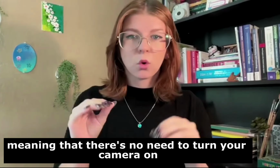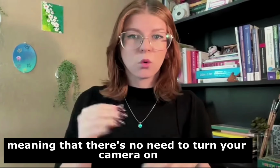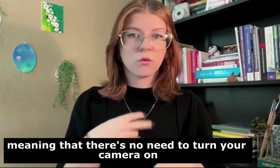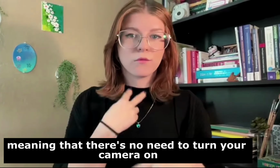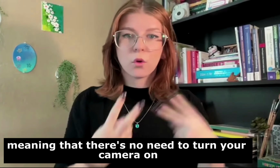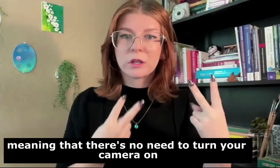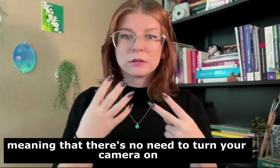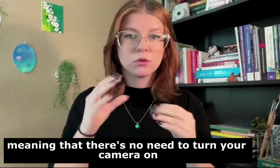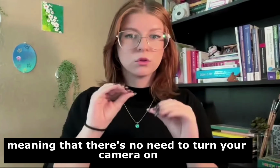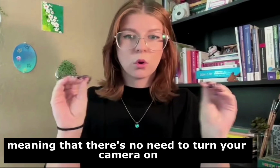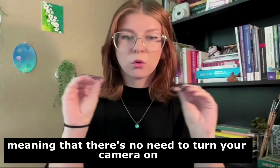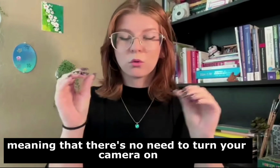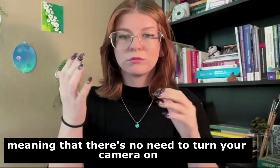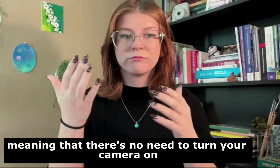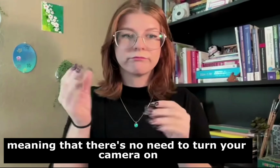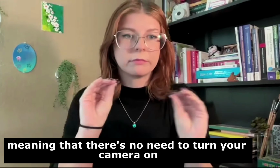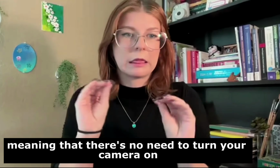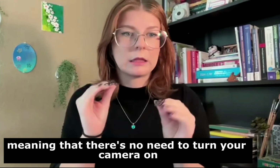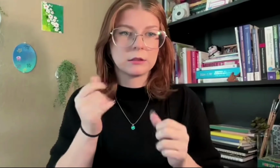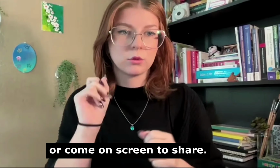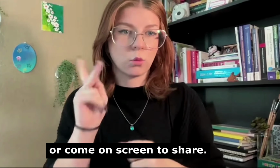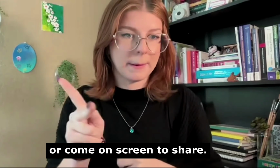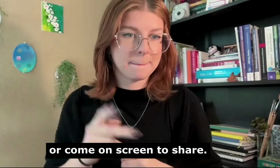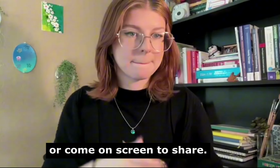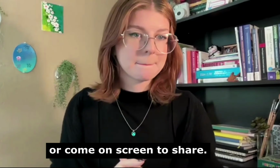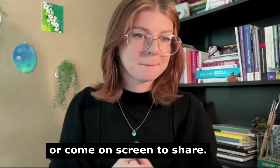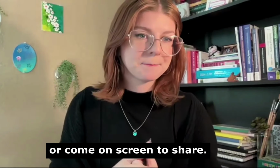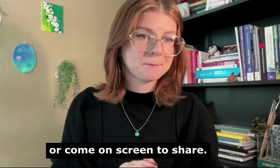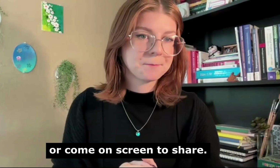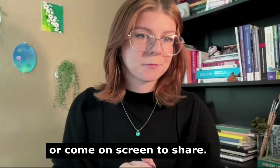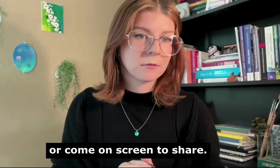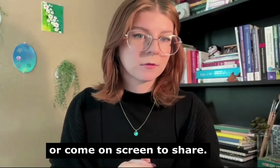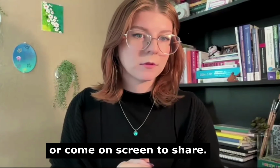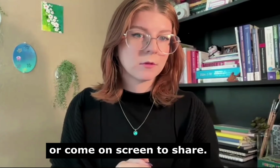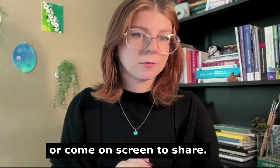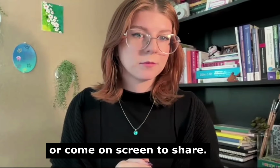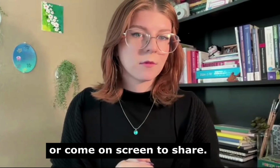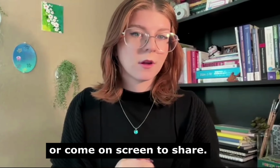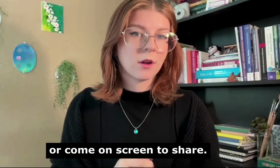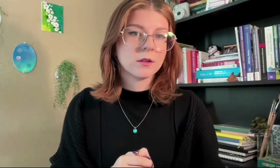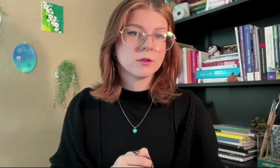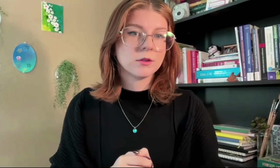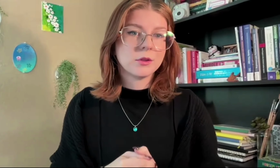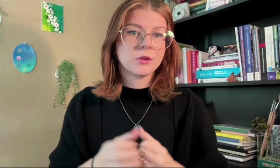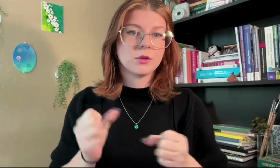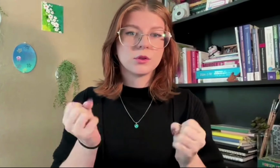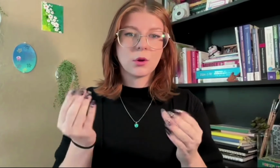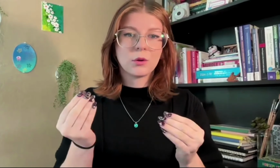meaning that there's no need to turn your camera on or come on screen to share.